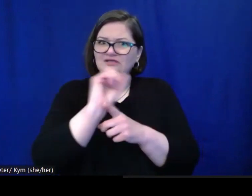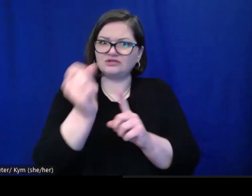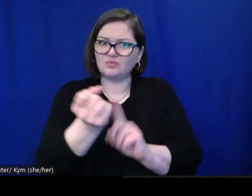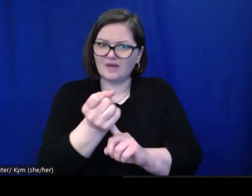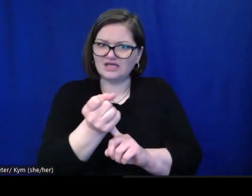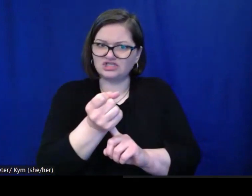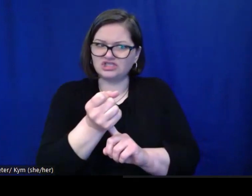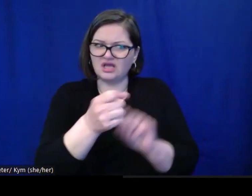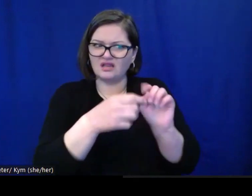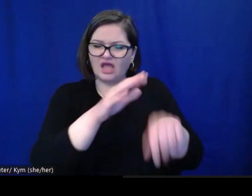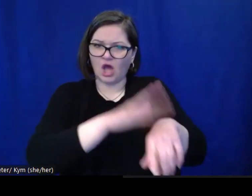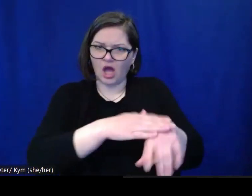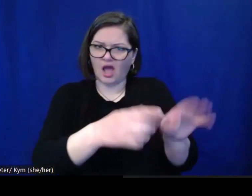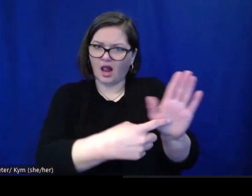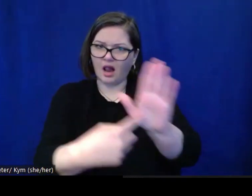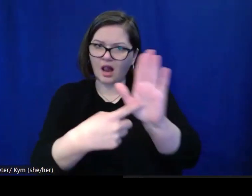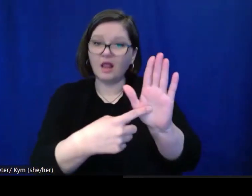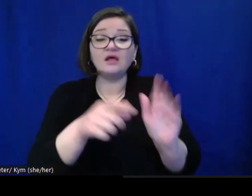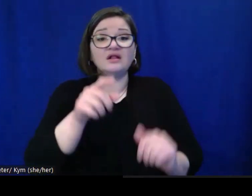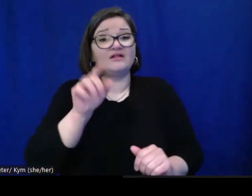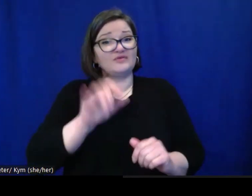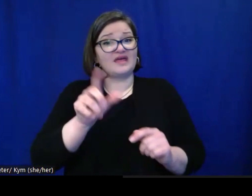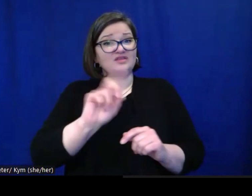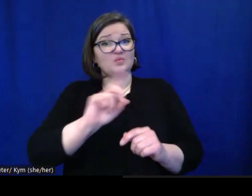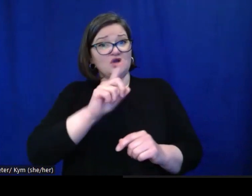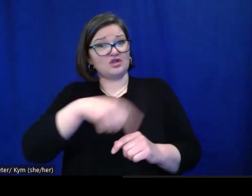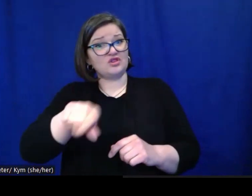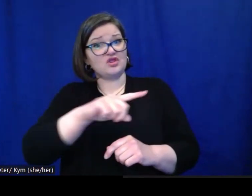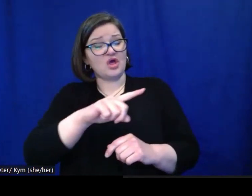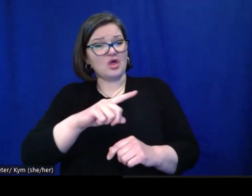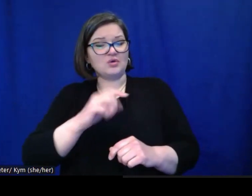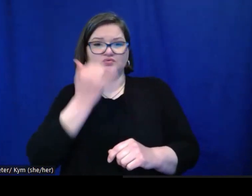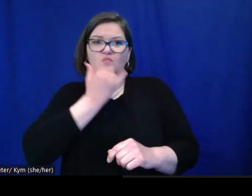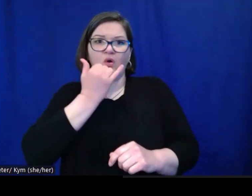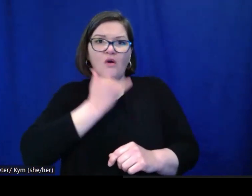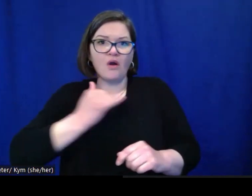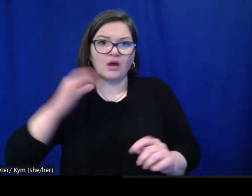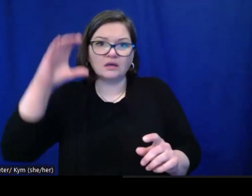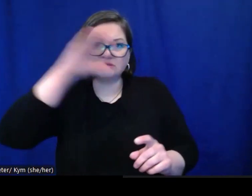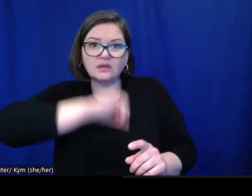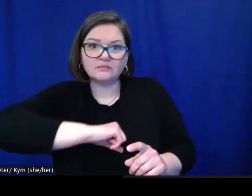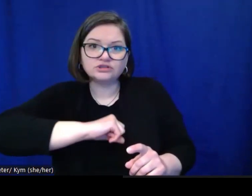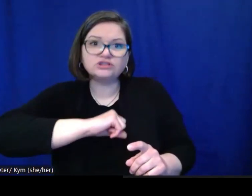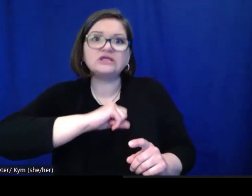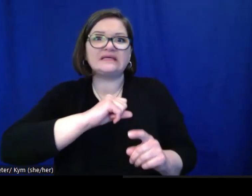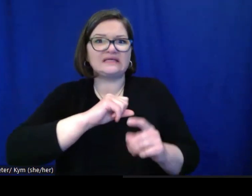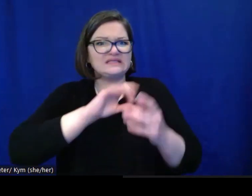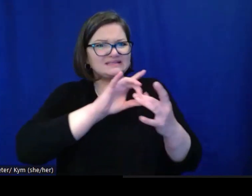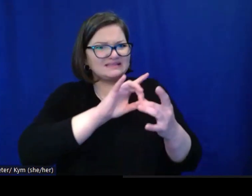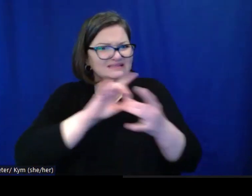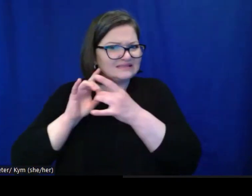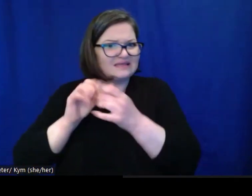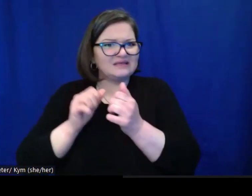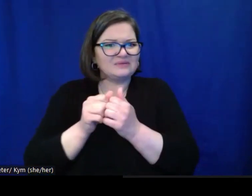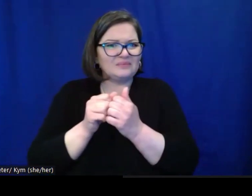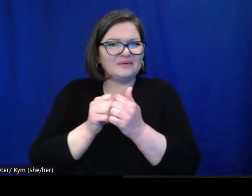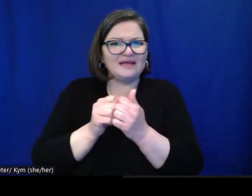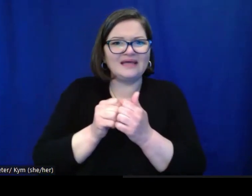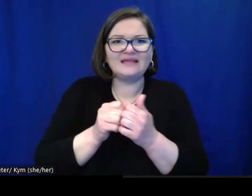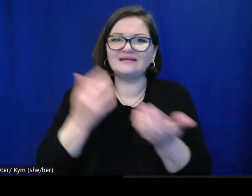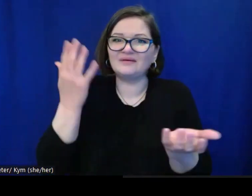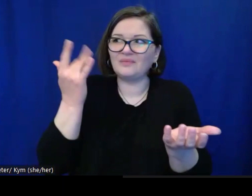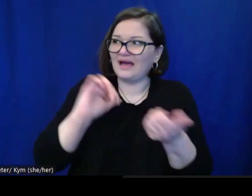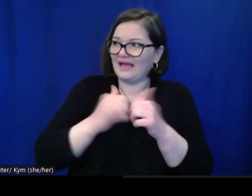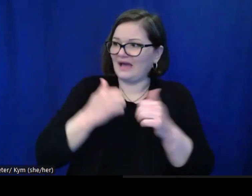these misconceptions and these assumptions about promiscuity and sexual deviance, just because of how our bodies naturally